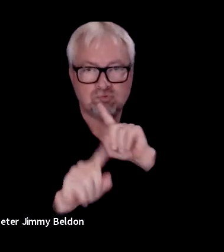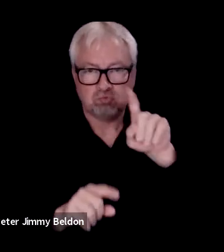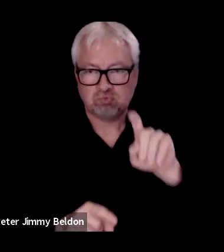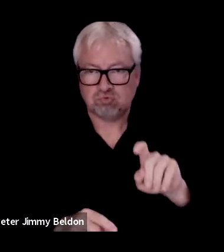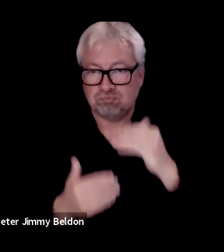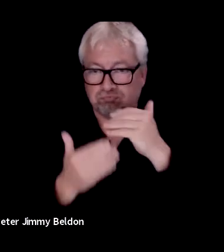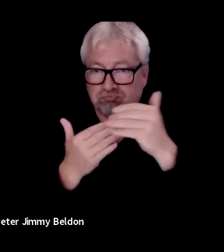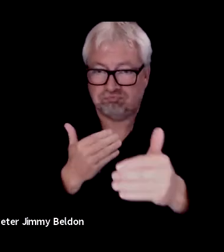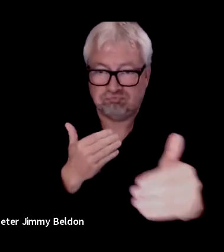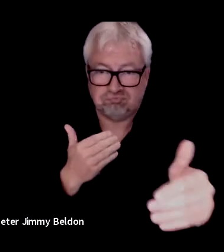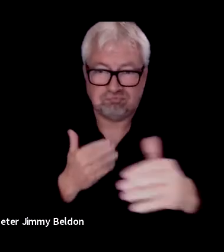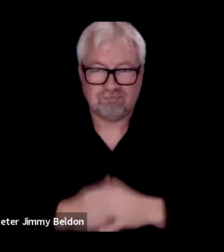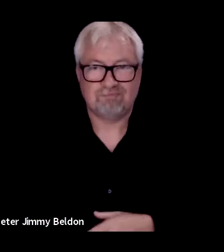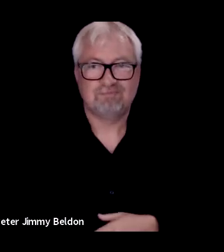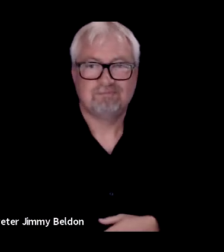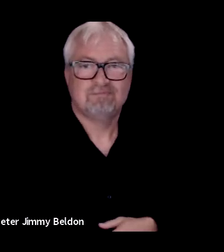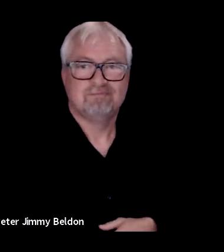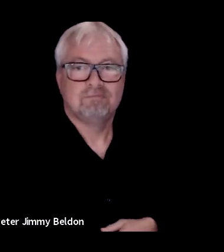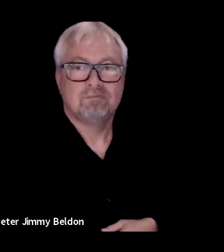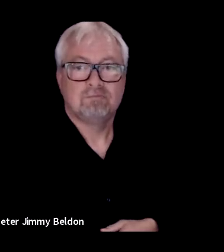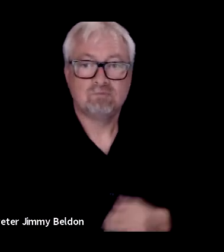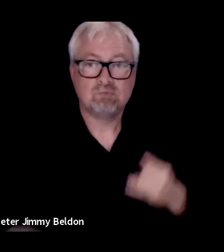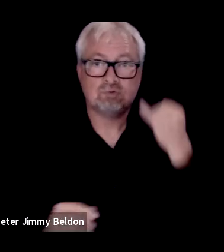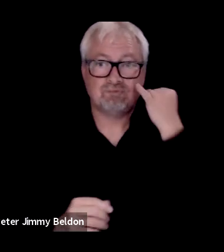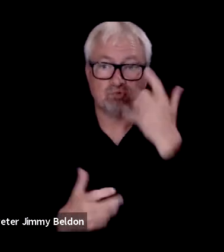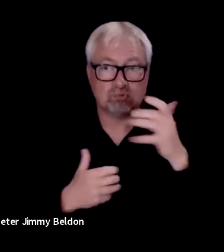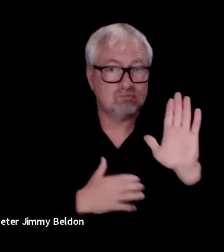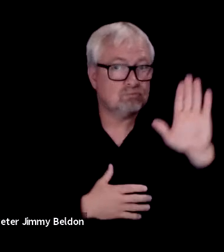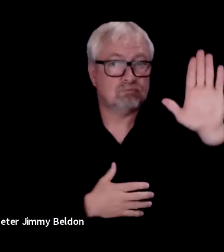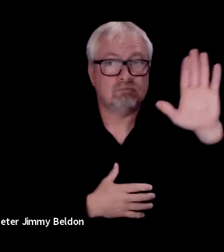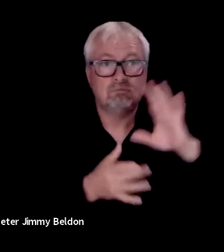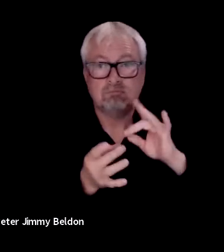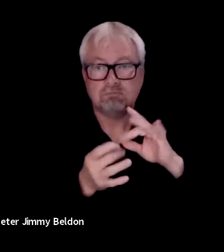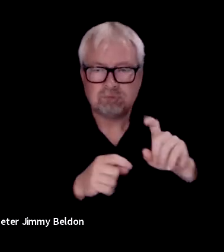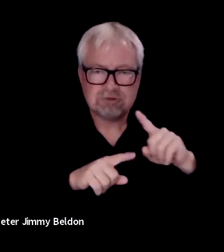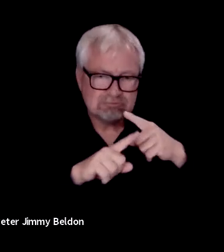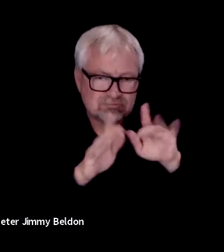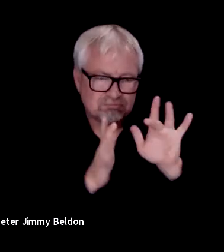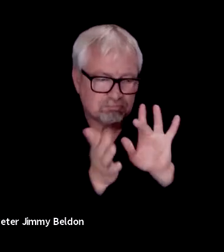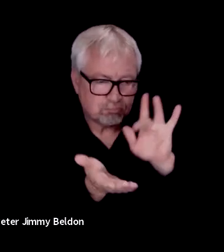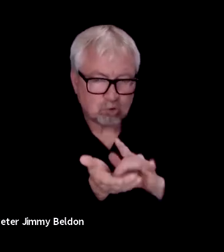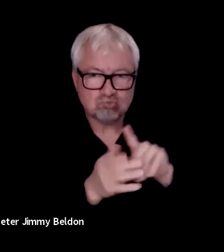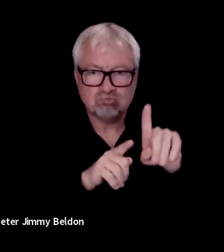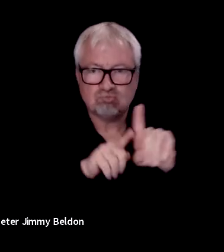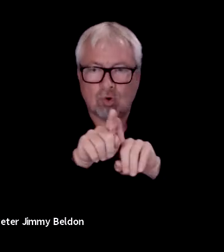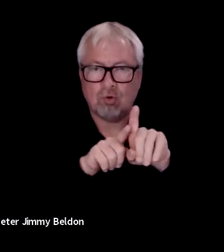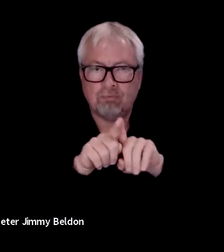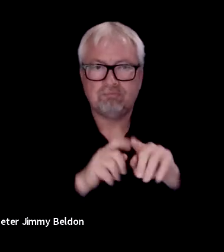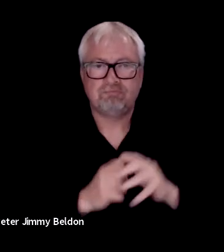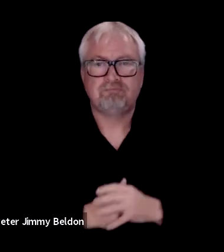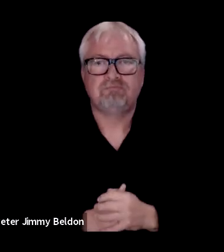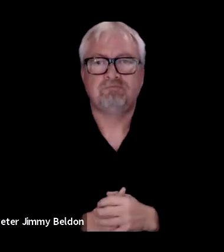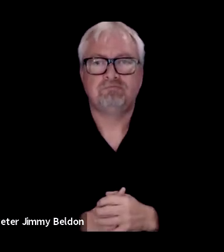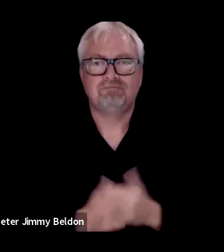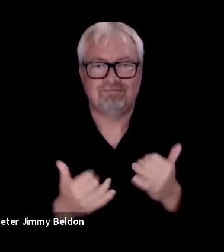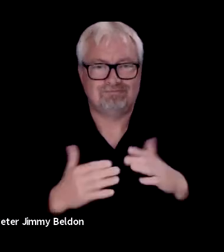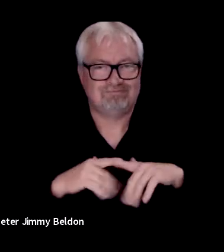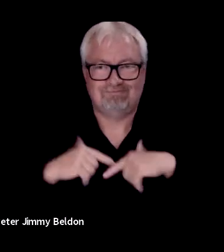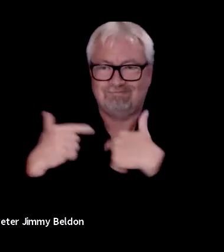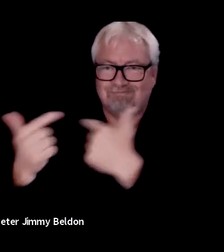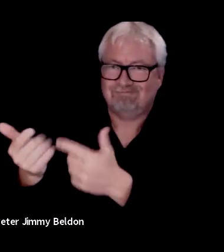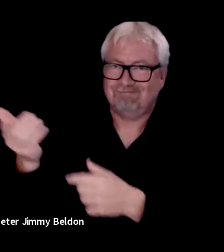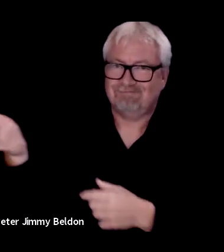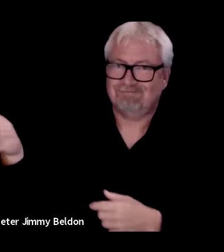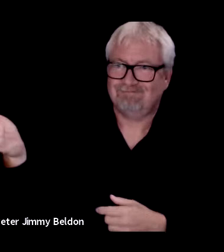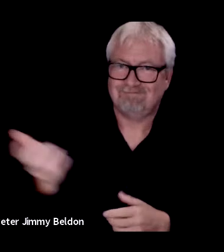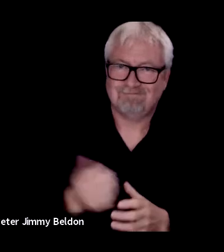any further assistance, please press star zero. I would now like to hand the conference over to your speaker today, Mr. Michael Schalmer.